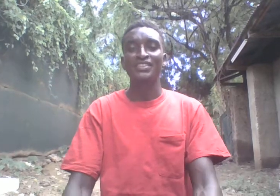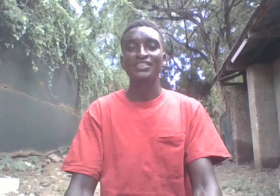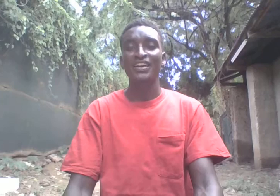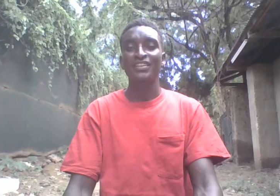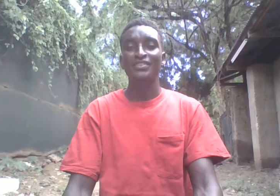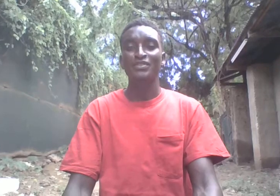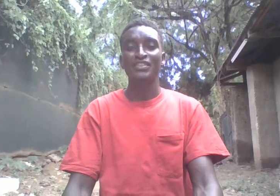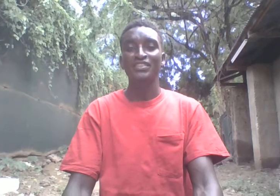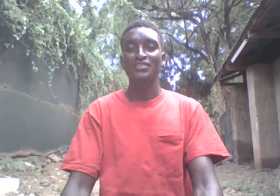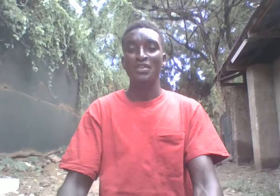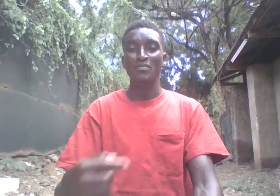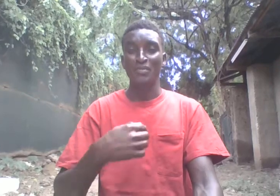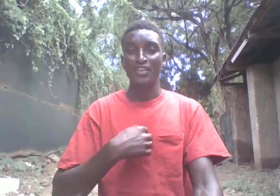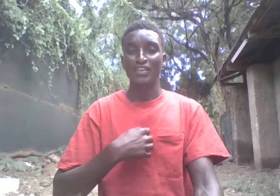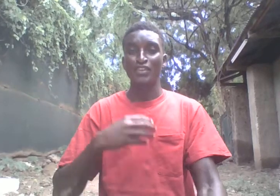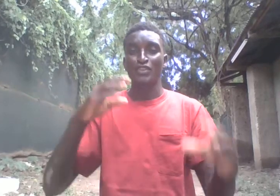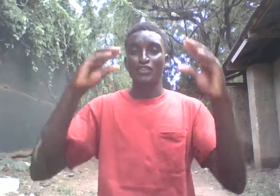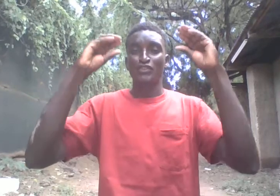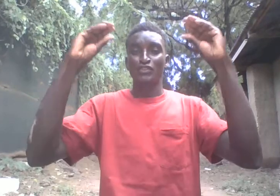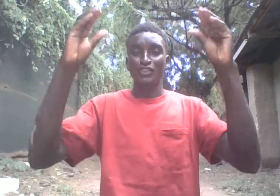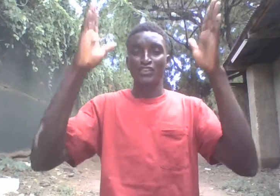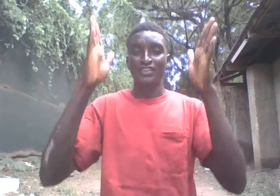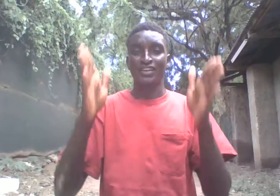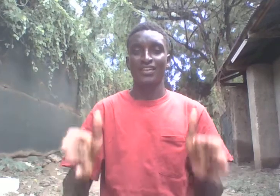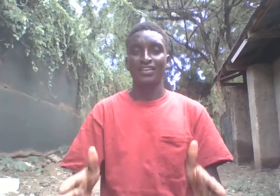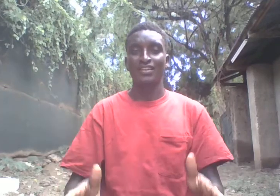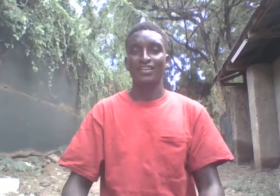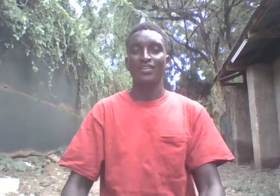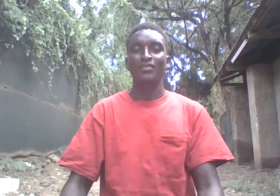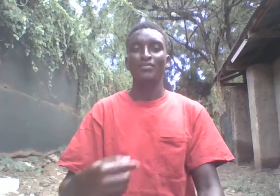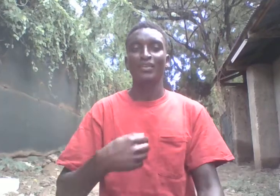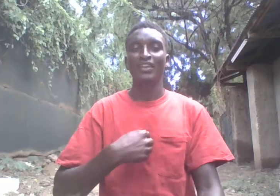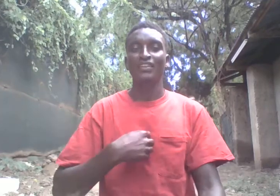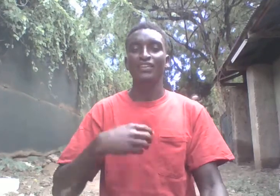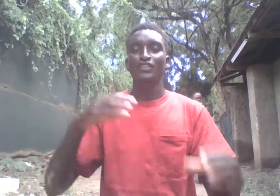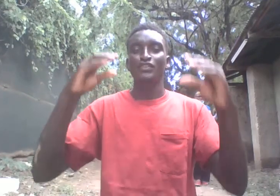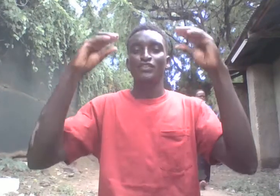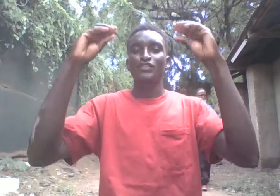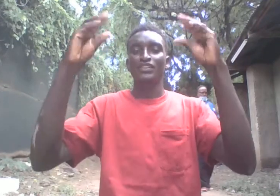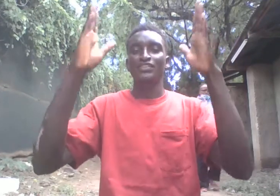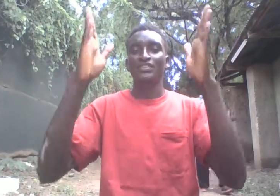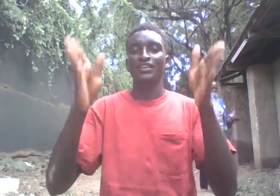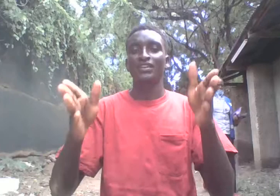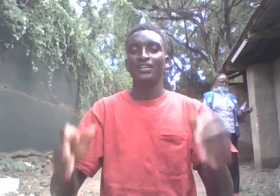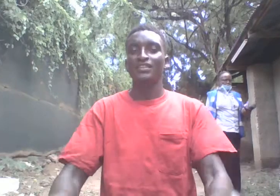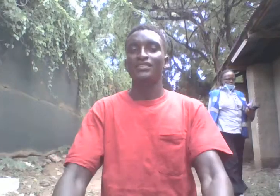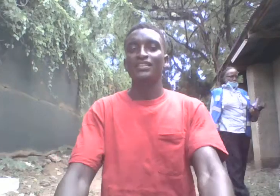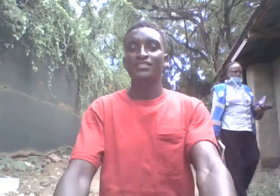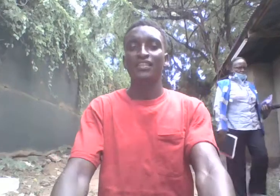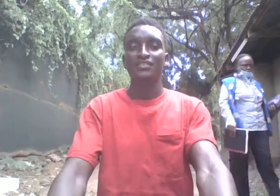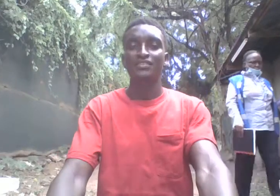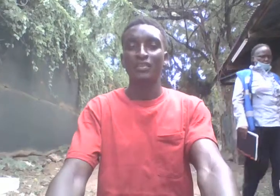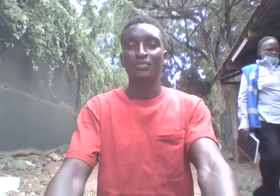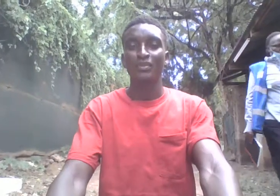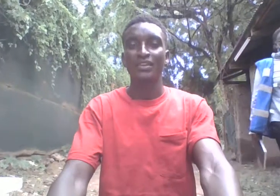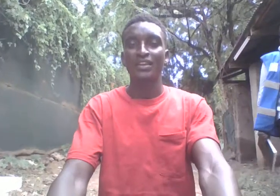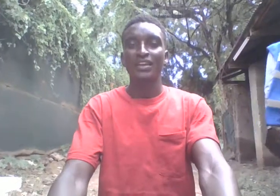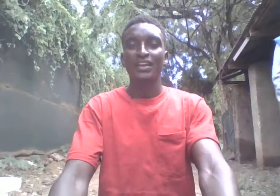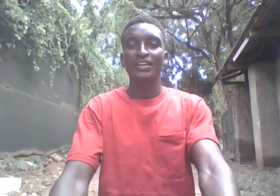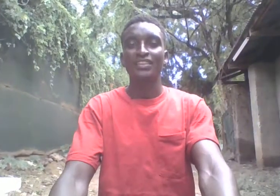teacher, you just say me teacher. Me teacher. Just that simple. And then when